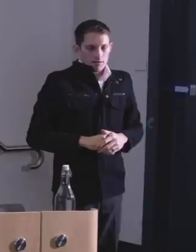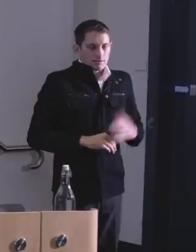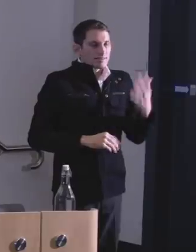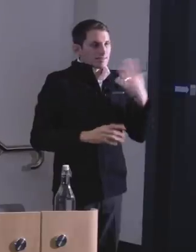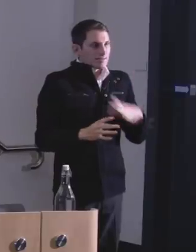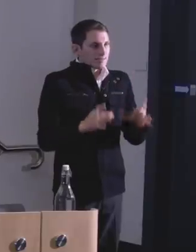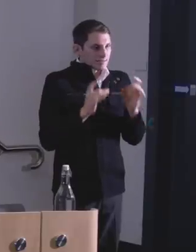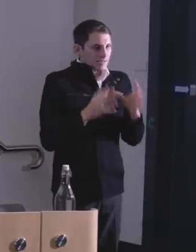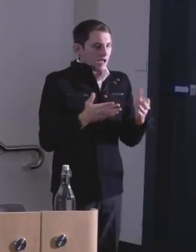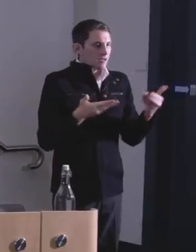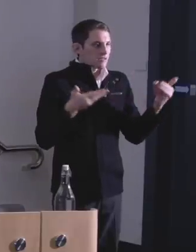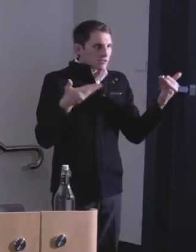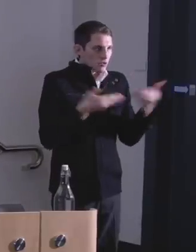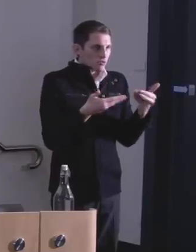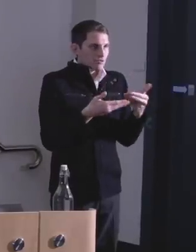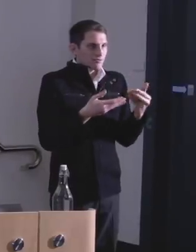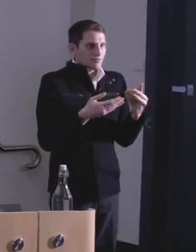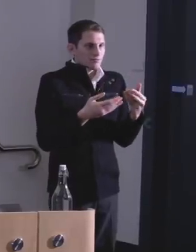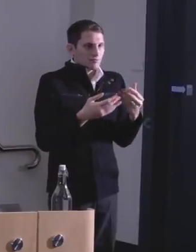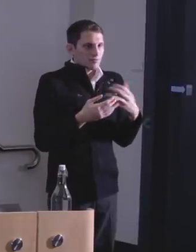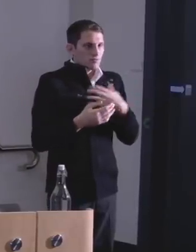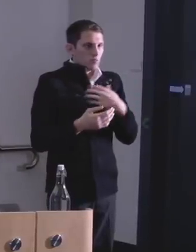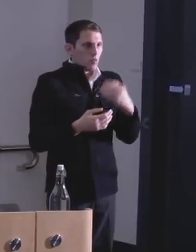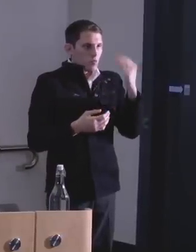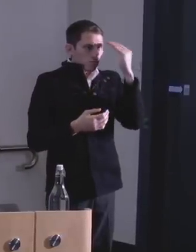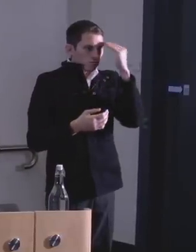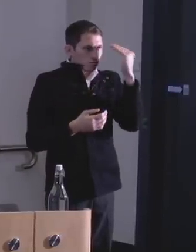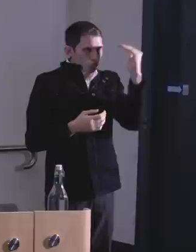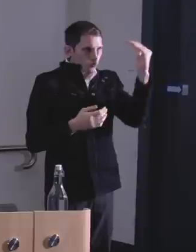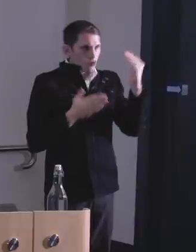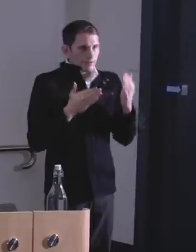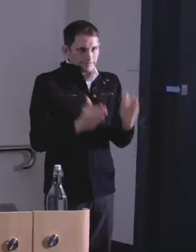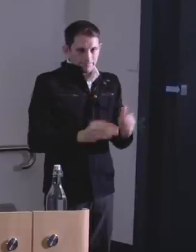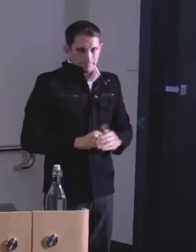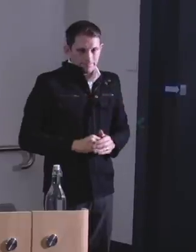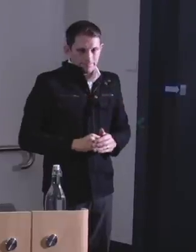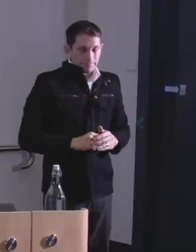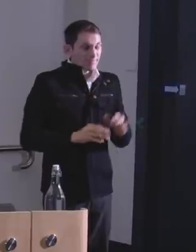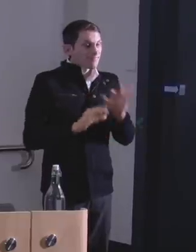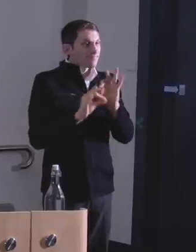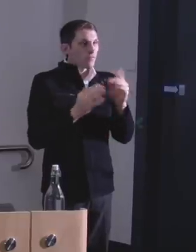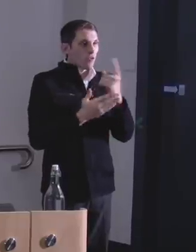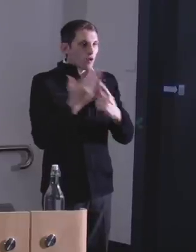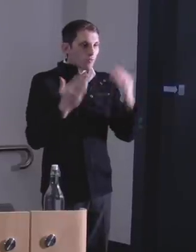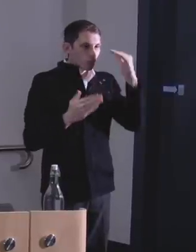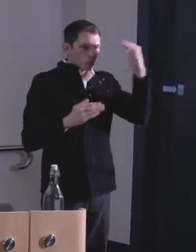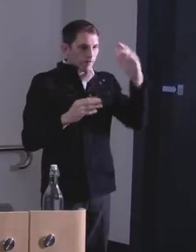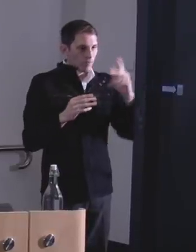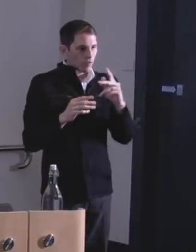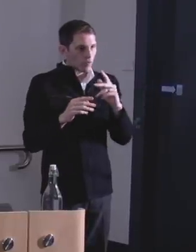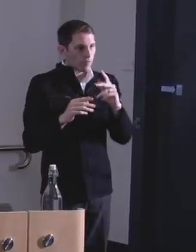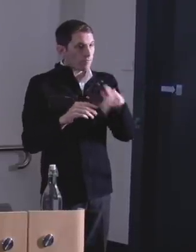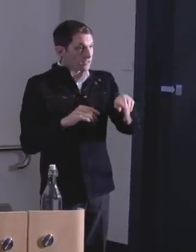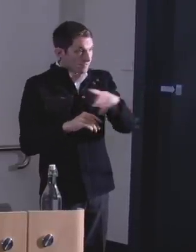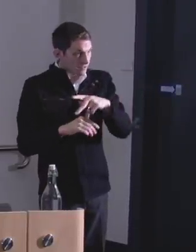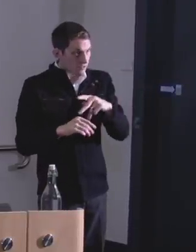discoursing with each other in a much more mature, and it's not only mature for the Pacific, but I